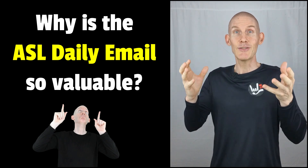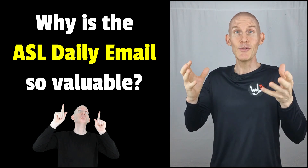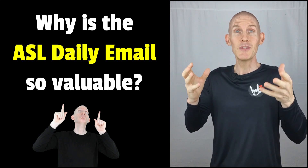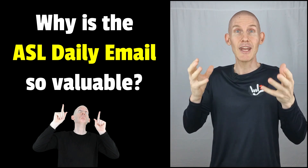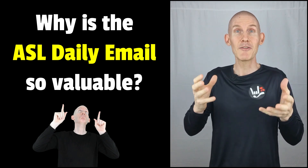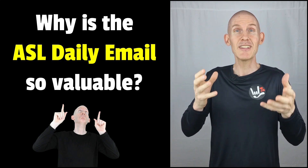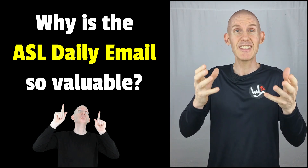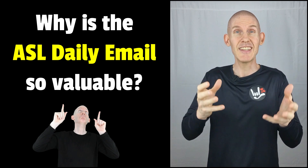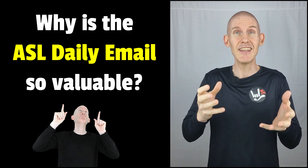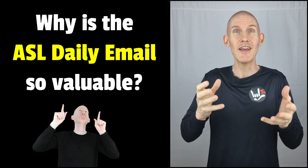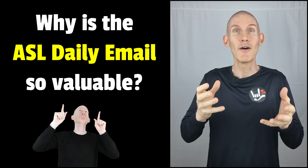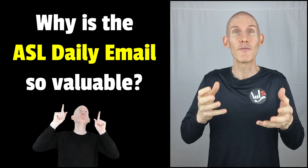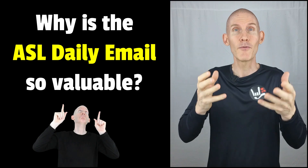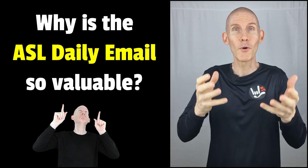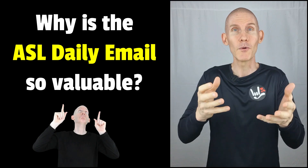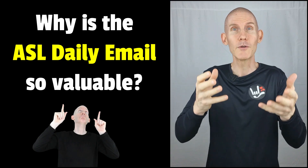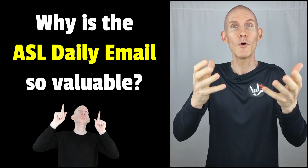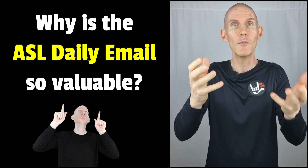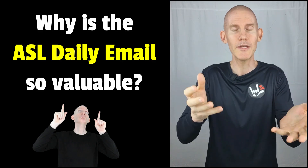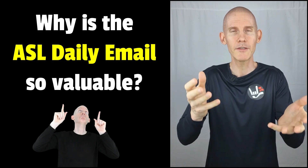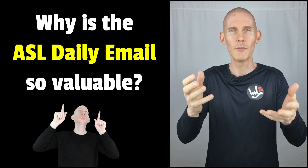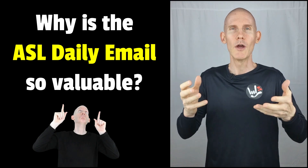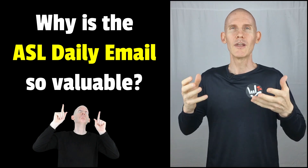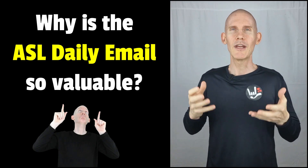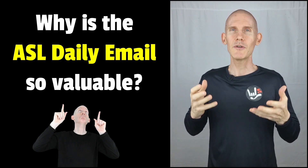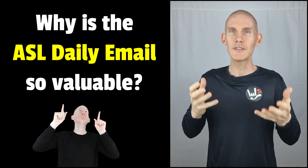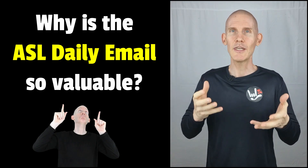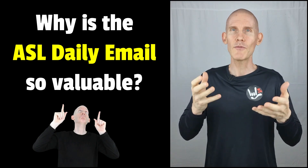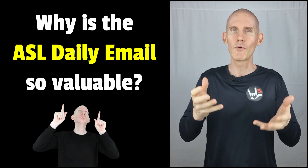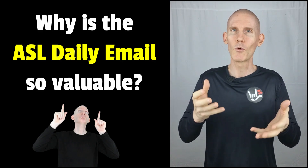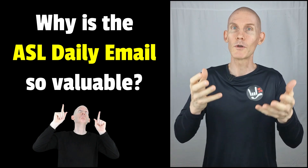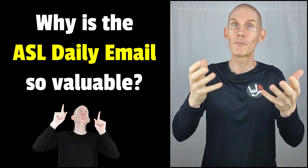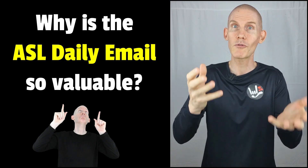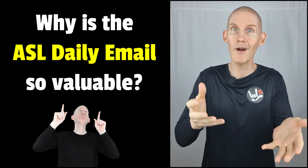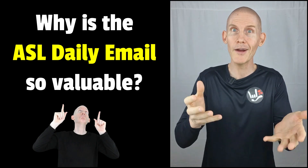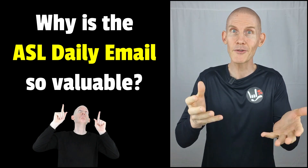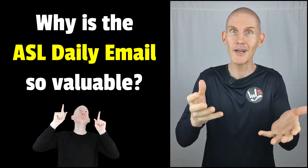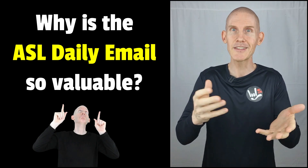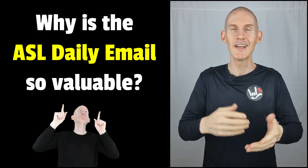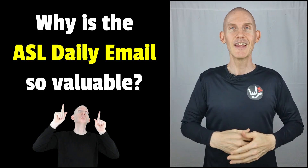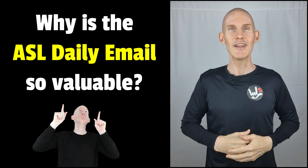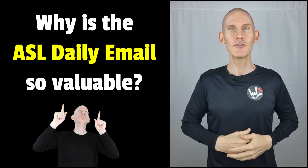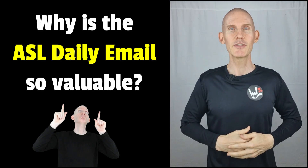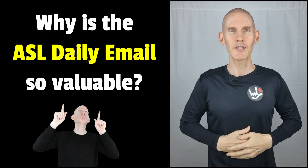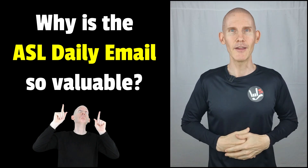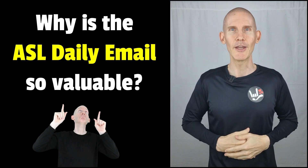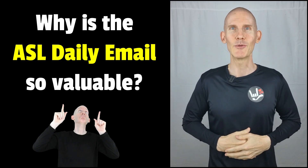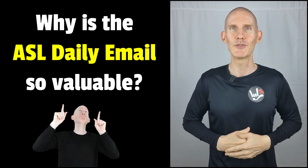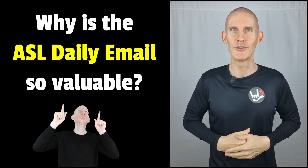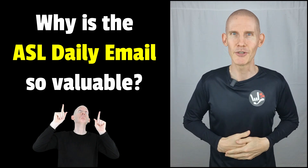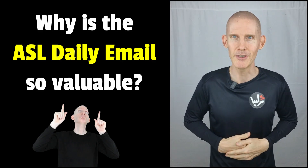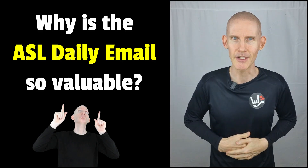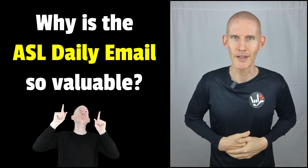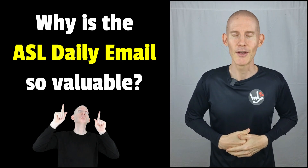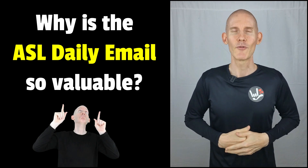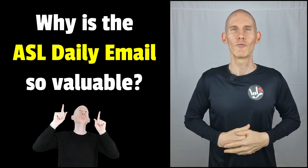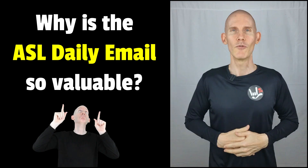to guarantee forward momentum, guarantee forward progress in your sign language journey.